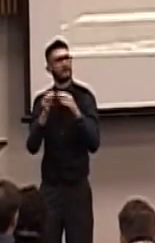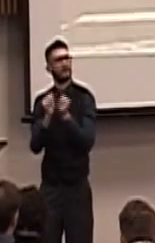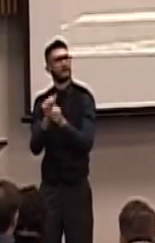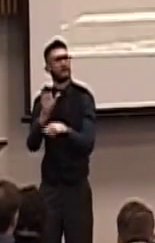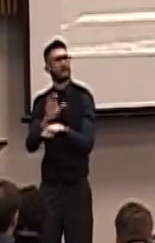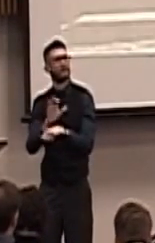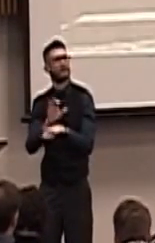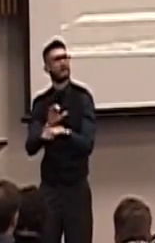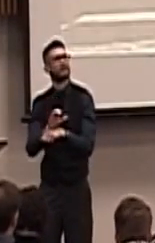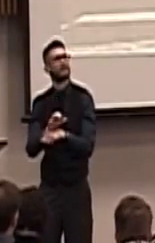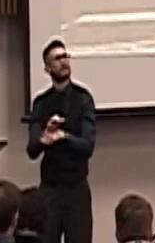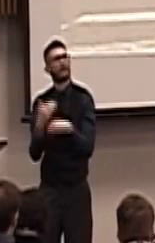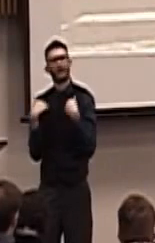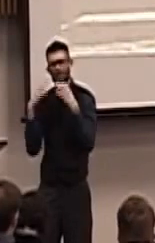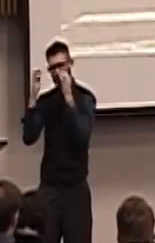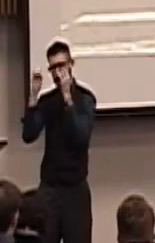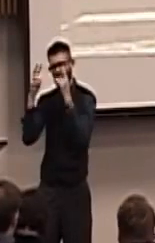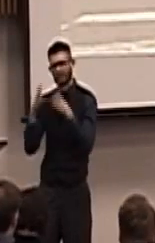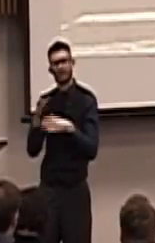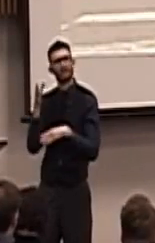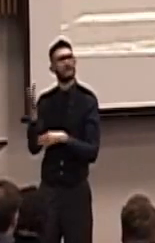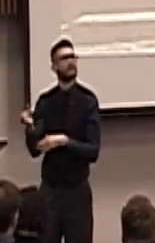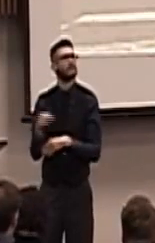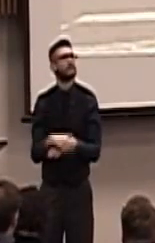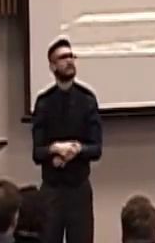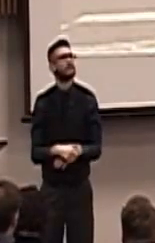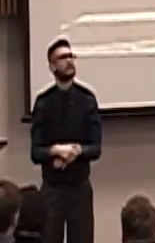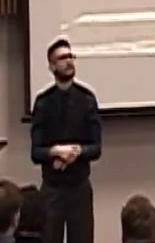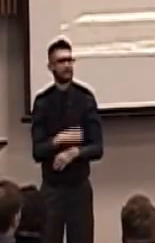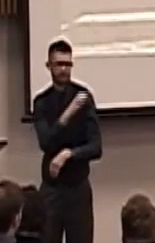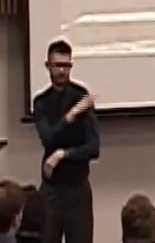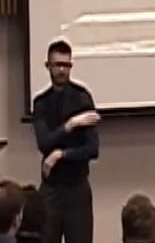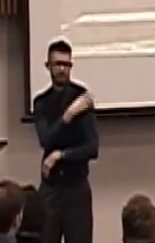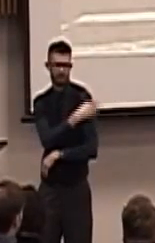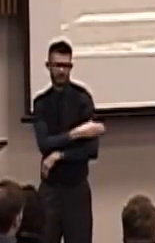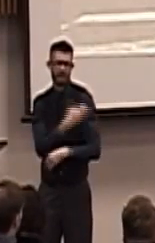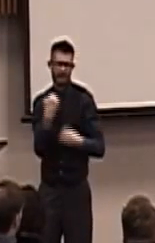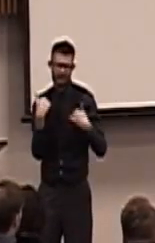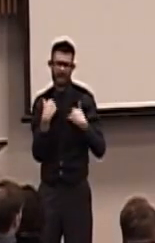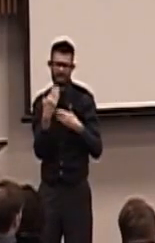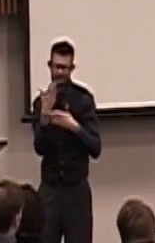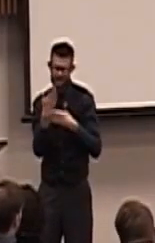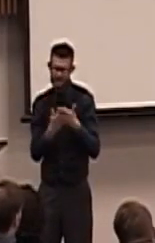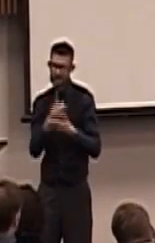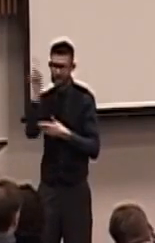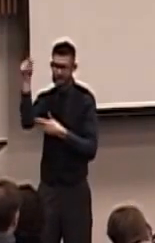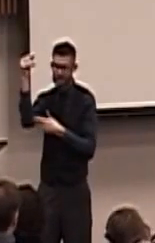Has an evangelist there. The clinic does have some solar power.